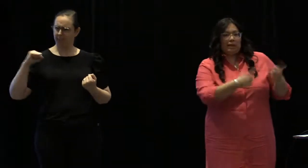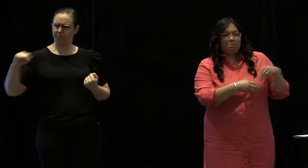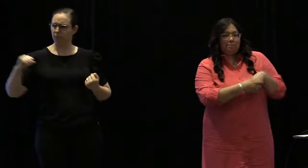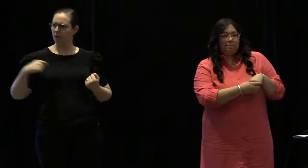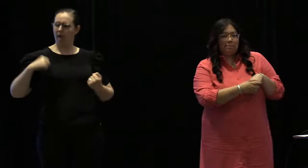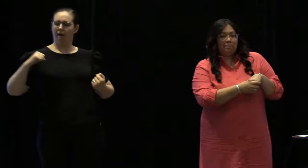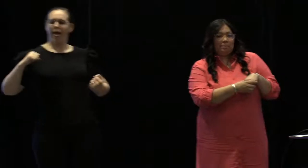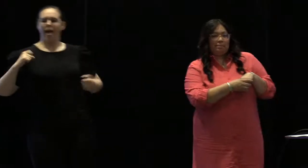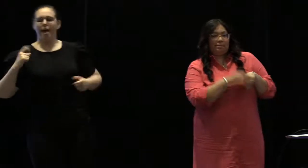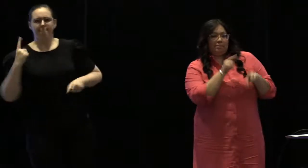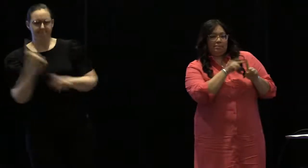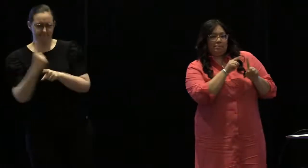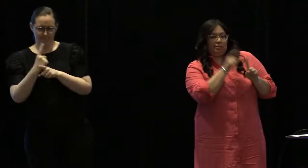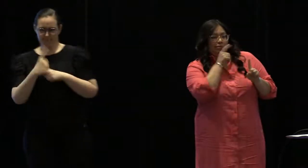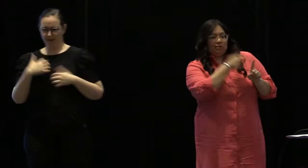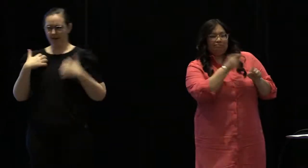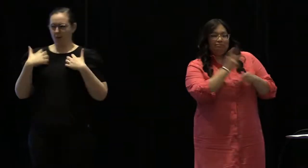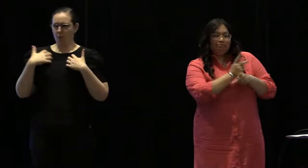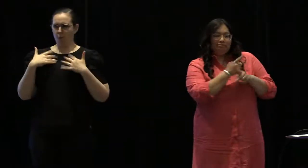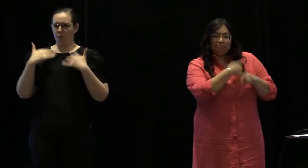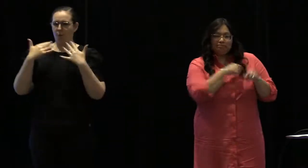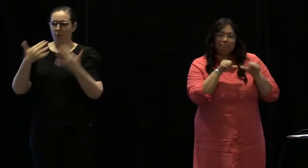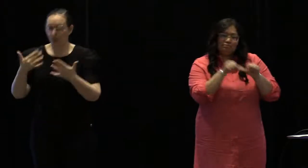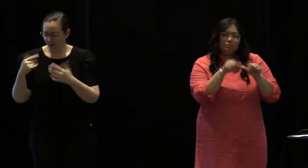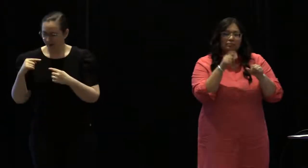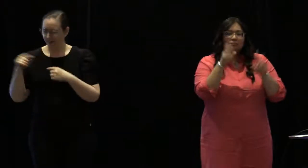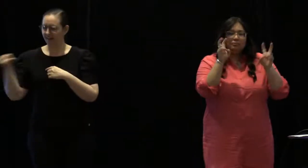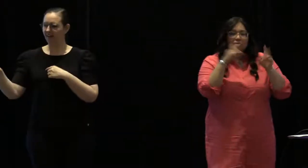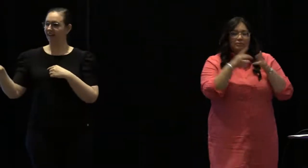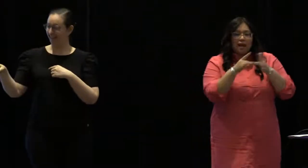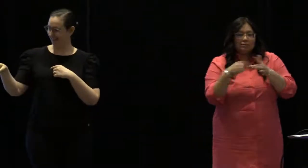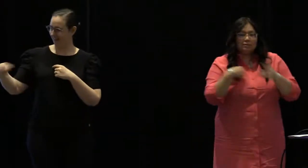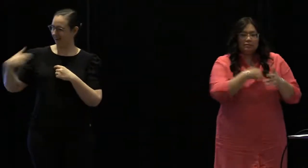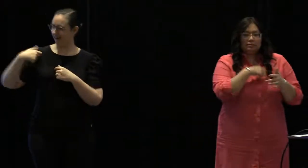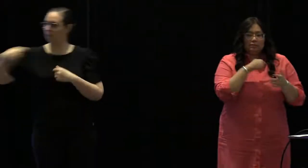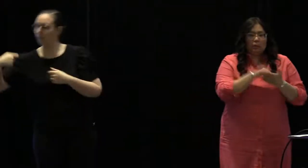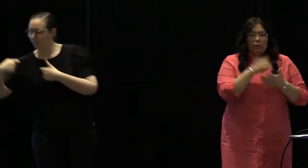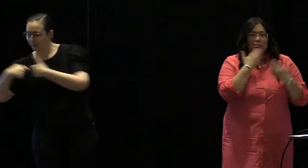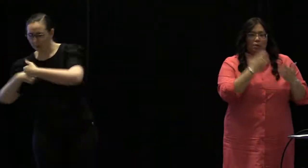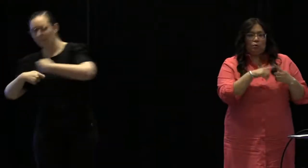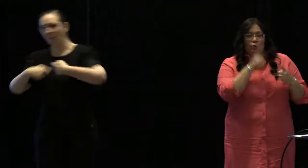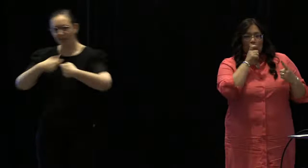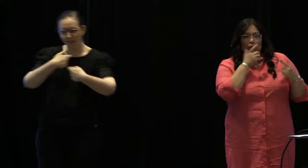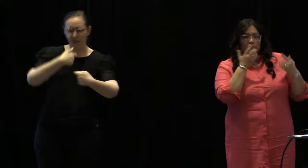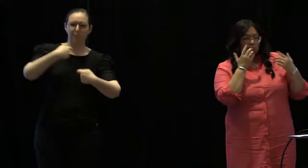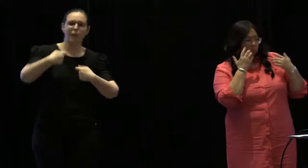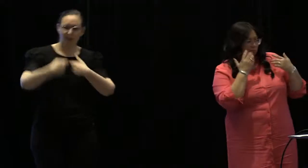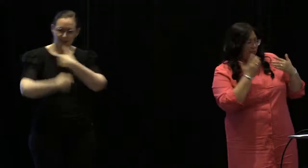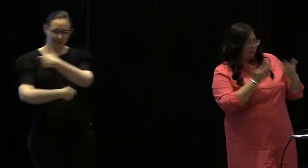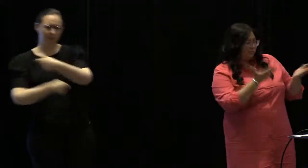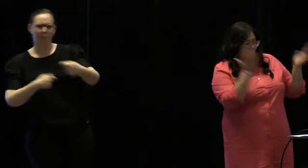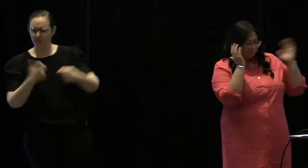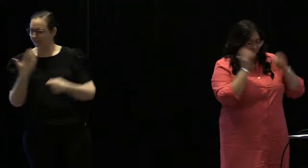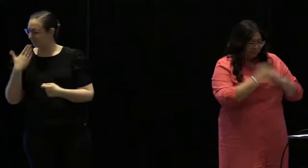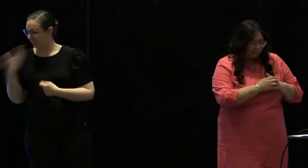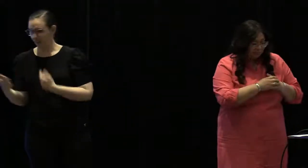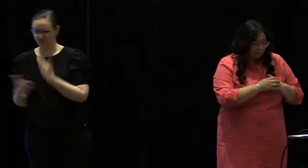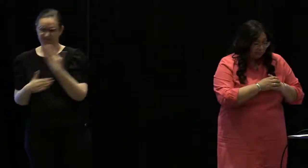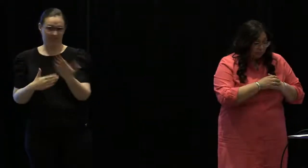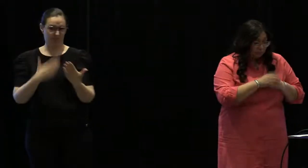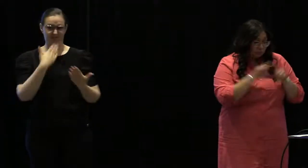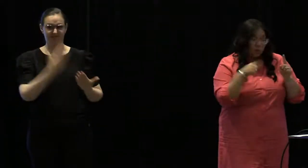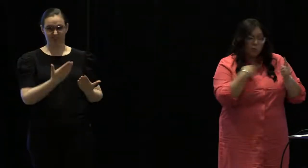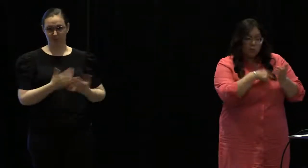is there to show you your strength. And for me, it is remembering where my people came from that gives me the strength